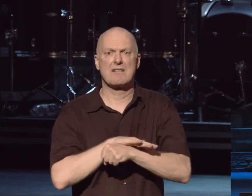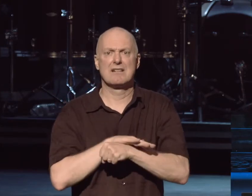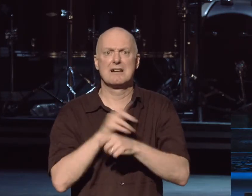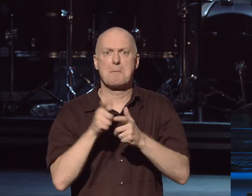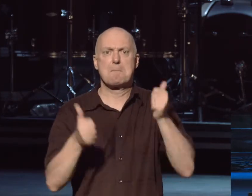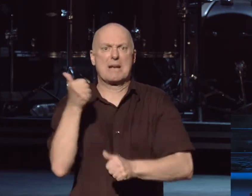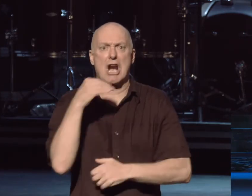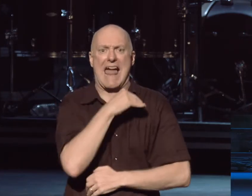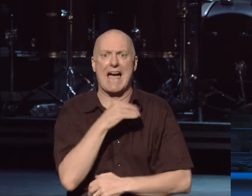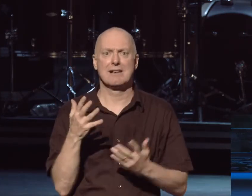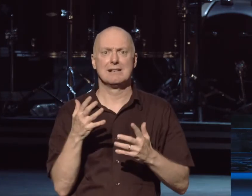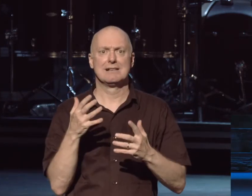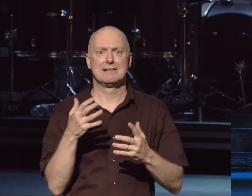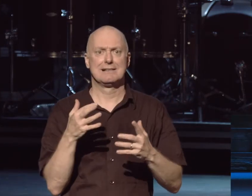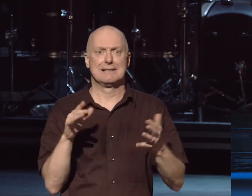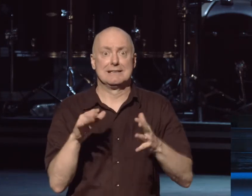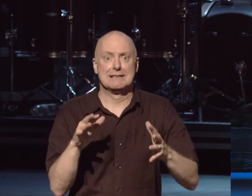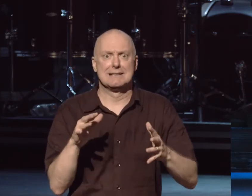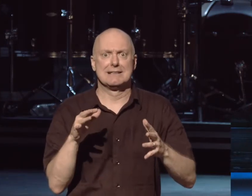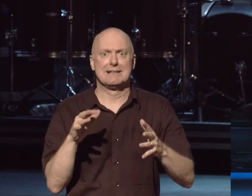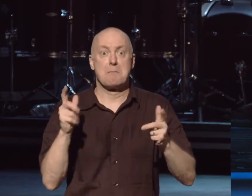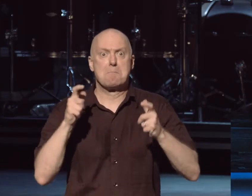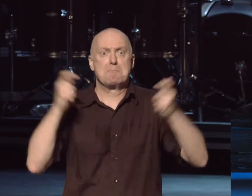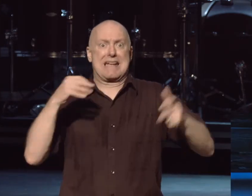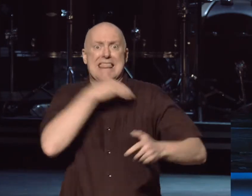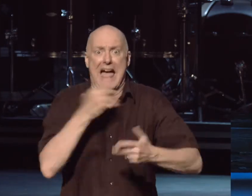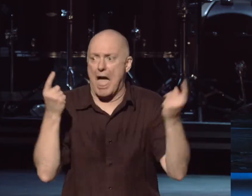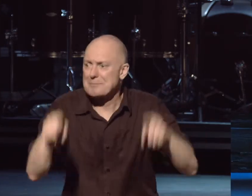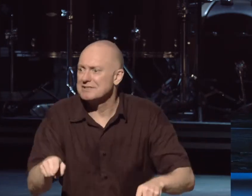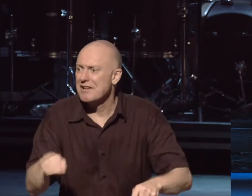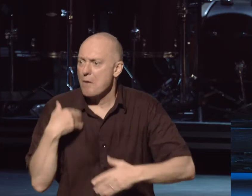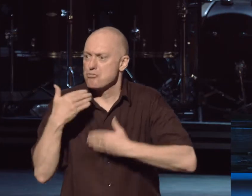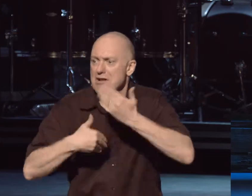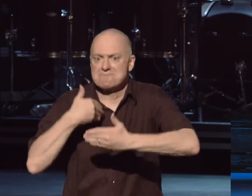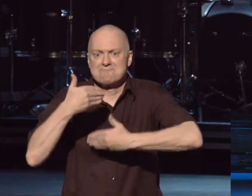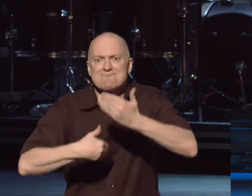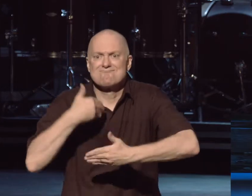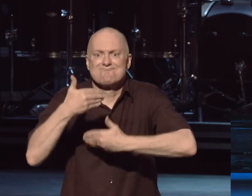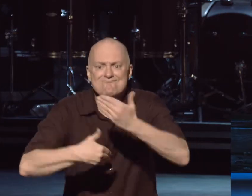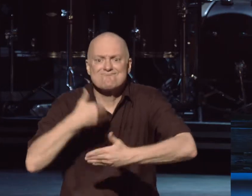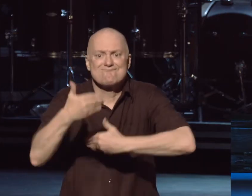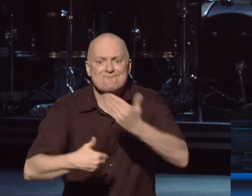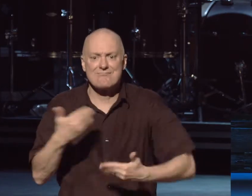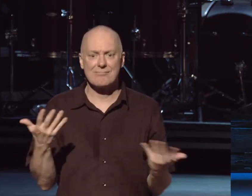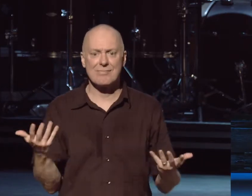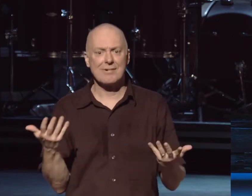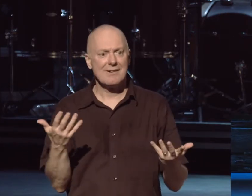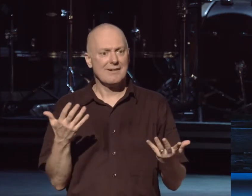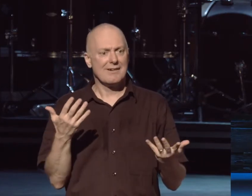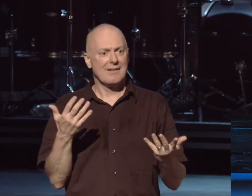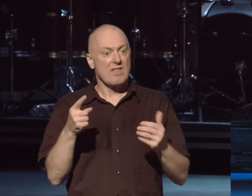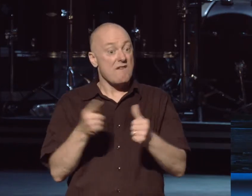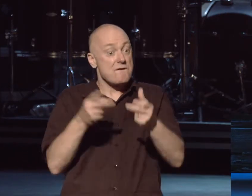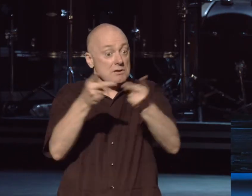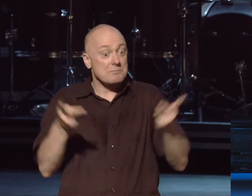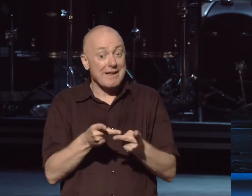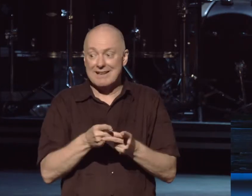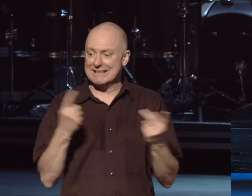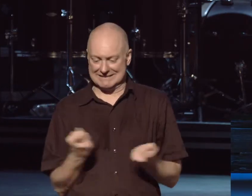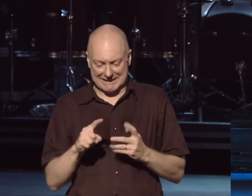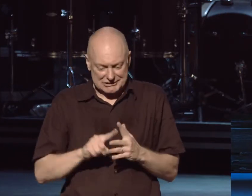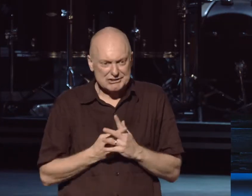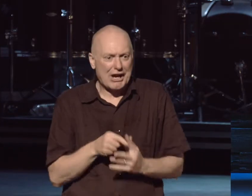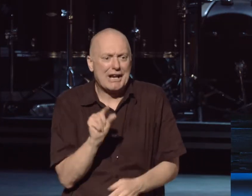order to cover the little lie and the greater lie, you got to tell a really big lie. And the process goes on. If you never get back to the root of what happened in the first place, your sin starts as a